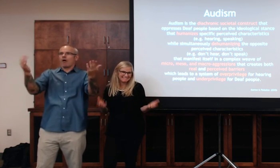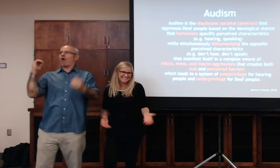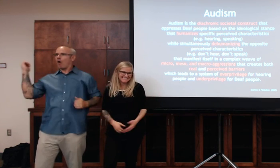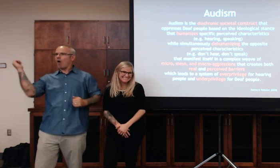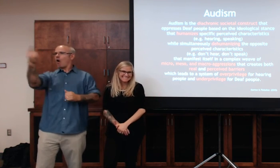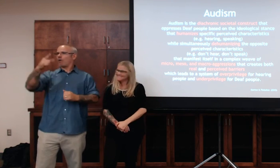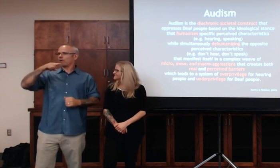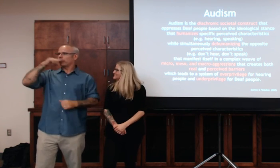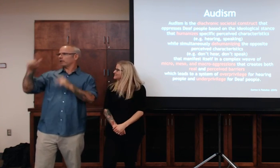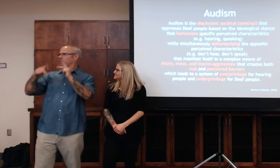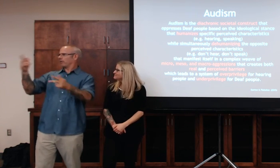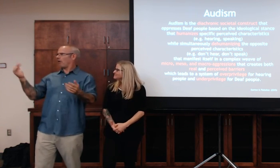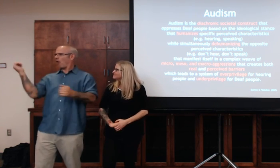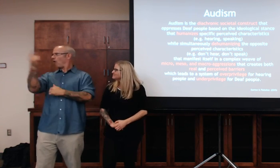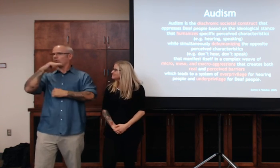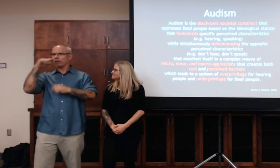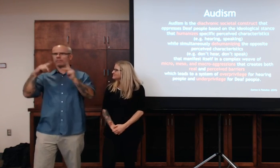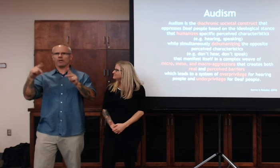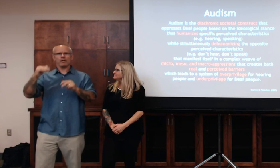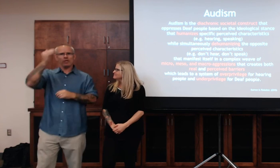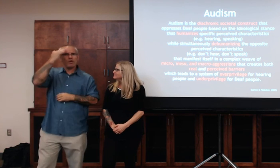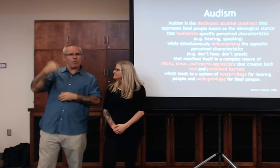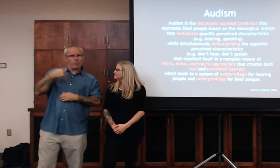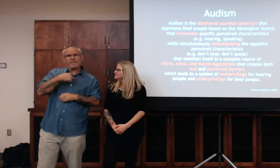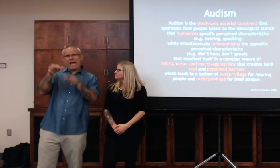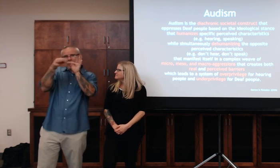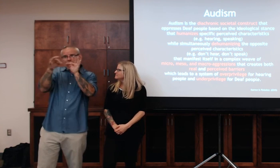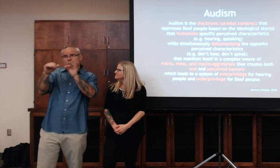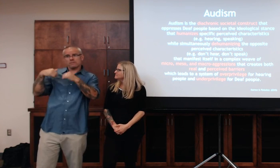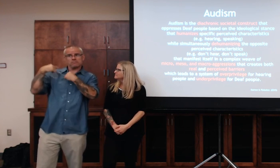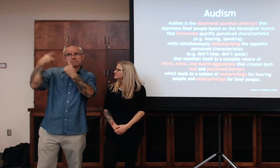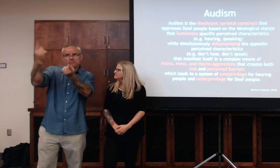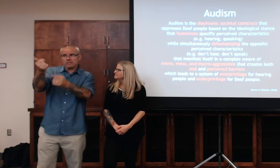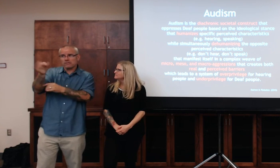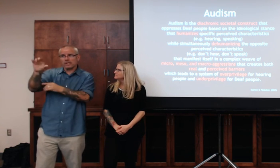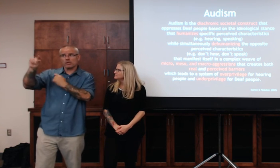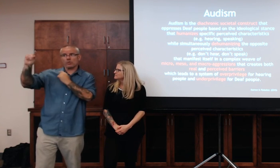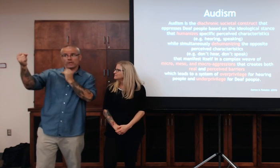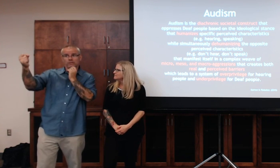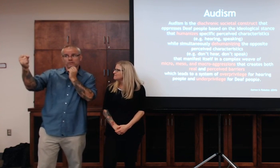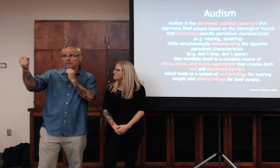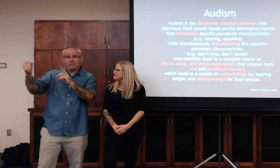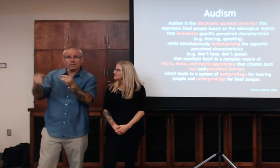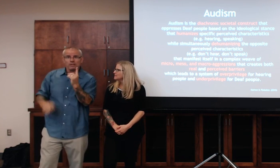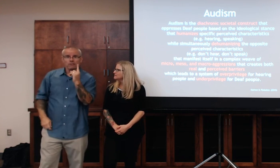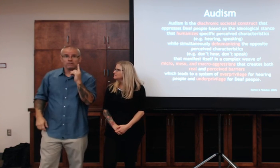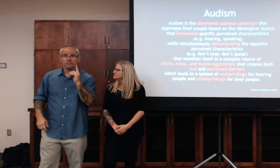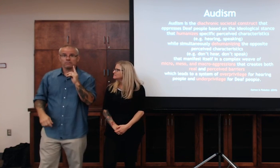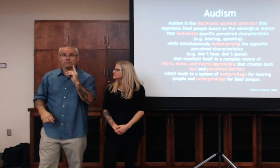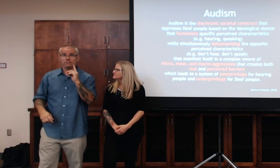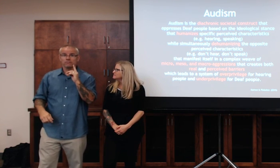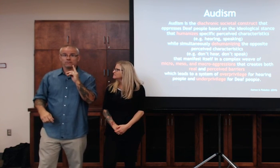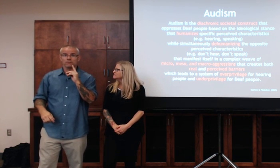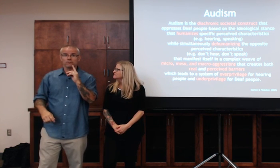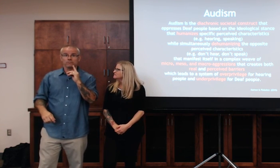Seriously. It's fun. Right. So all hearing people, we've had captioning since the 1920s, guys.